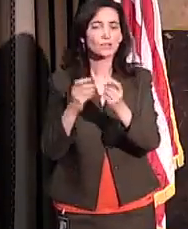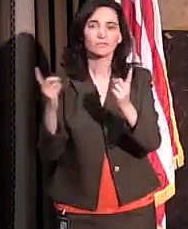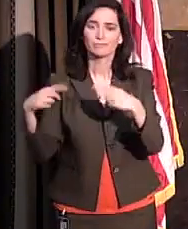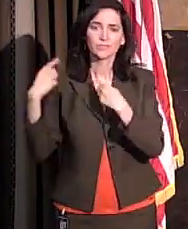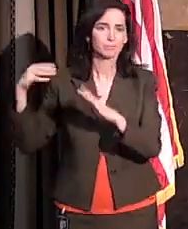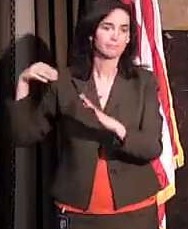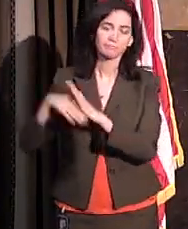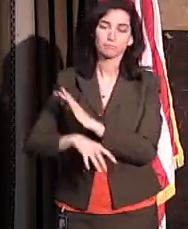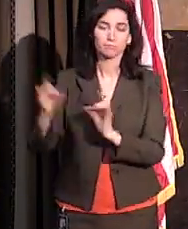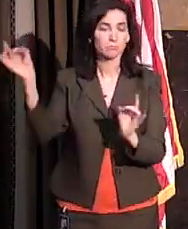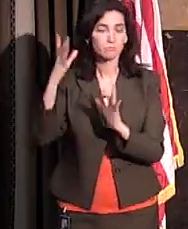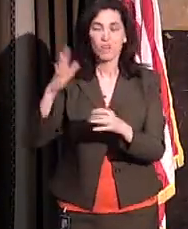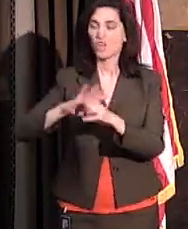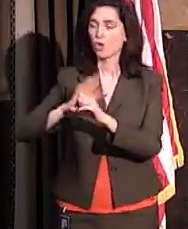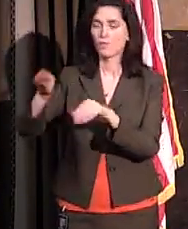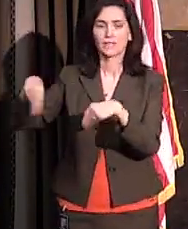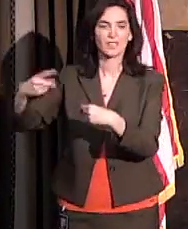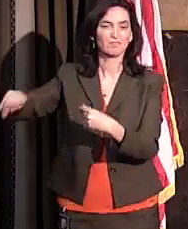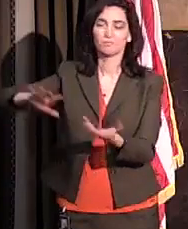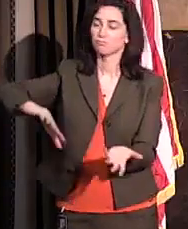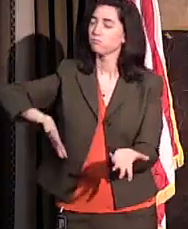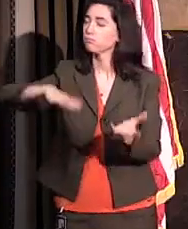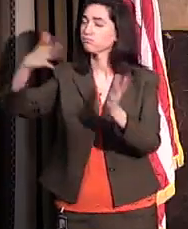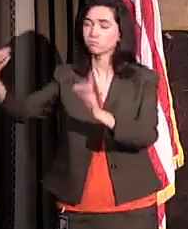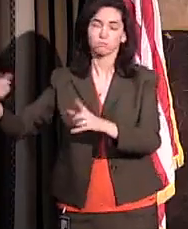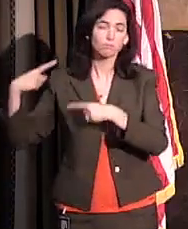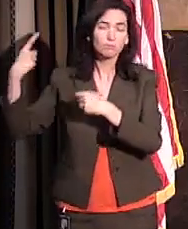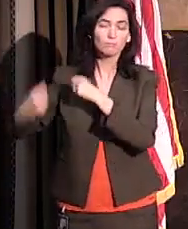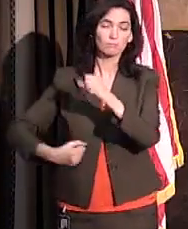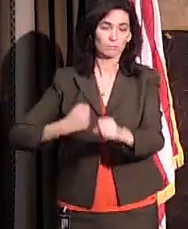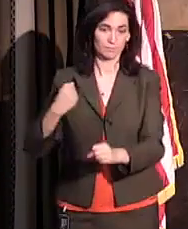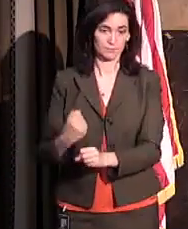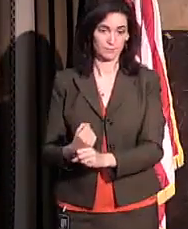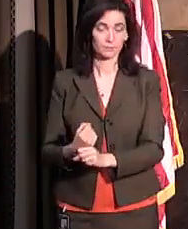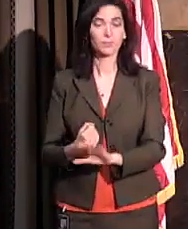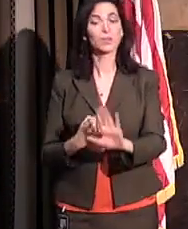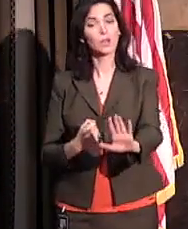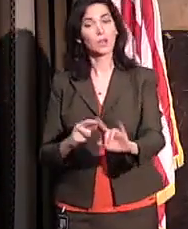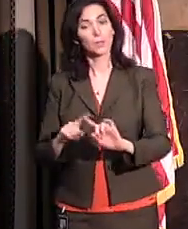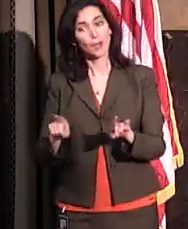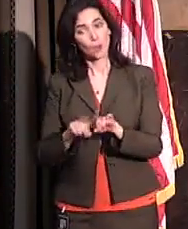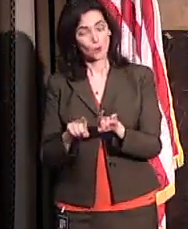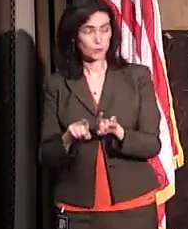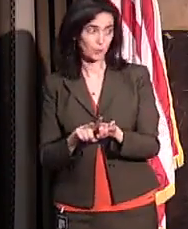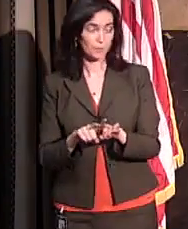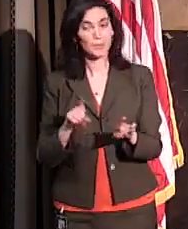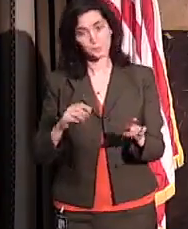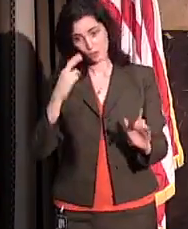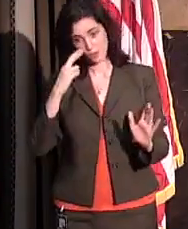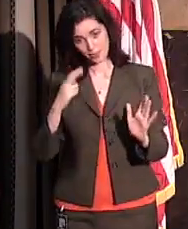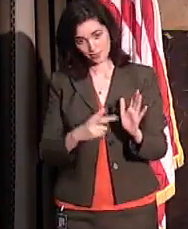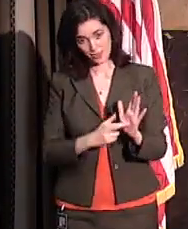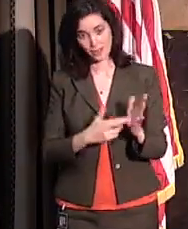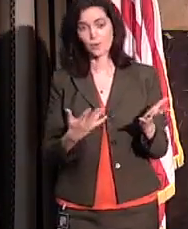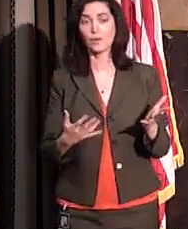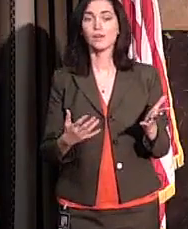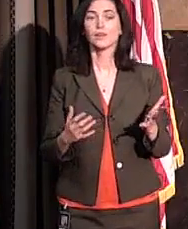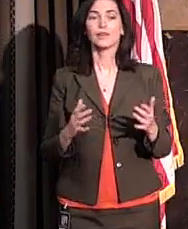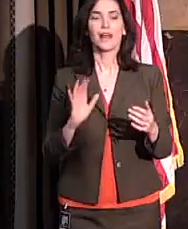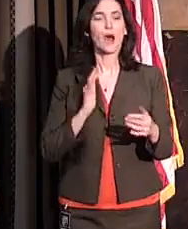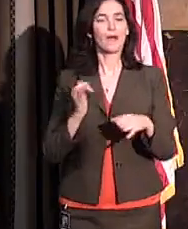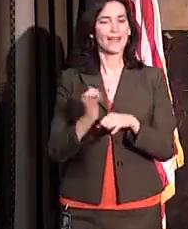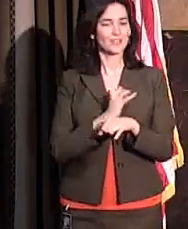devastated by COVID over this last year. But please allow me to also acknowledge our industry's